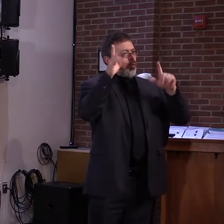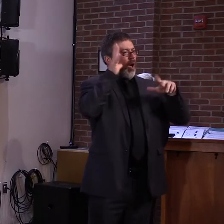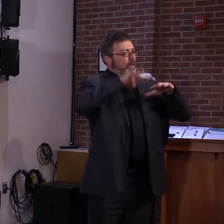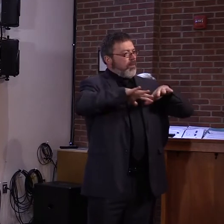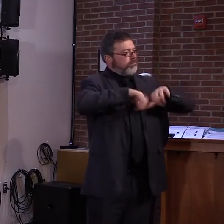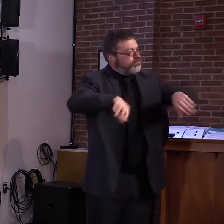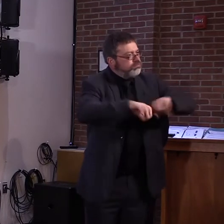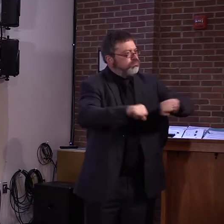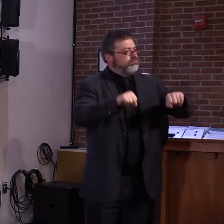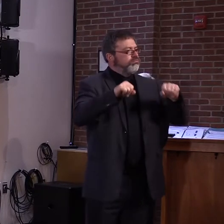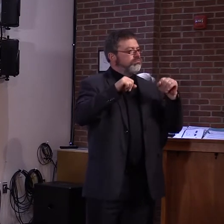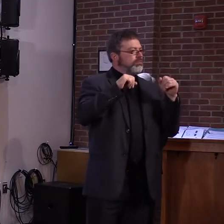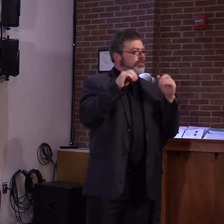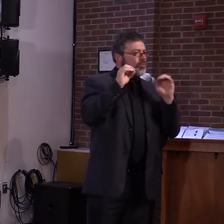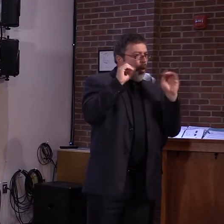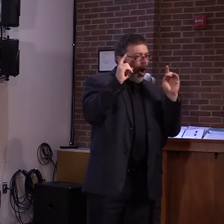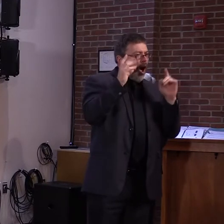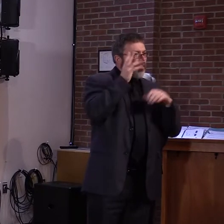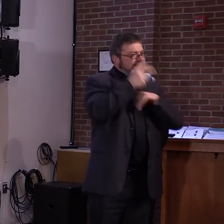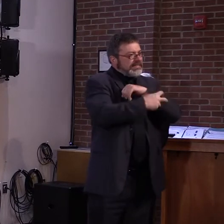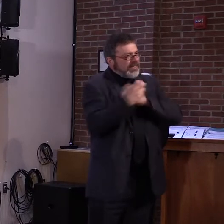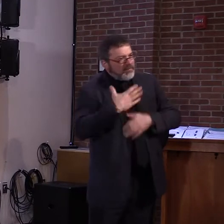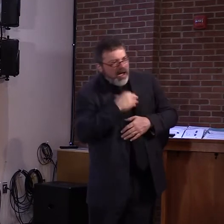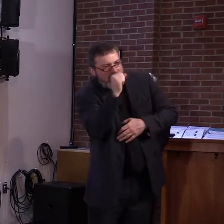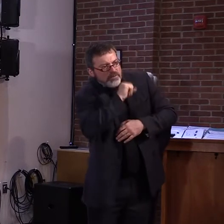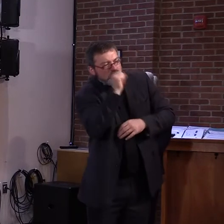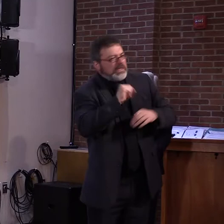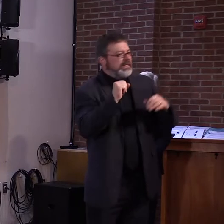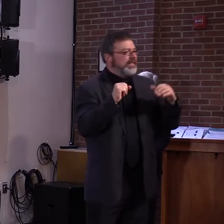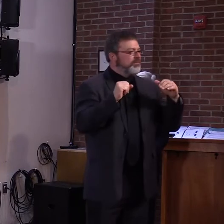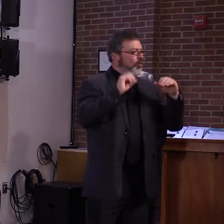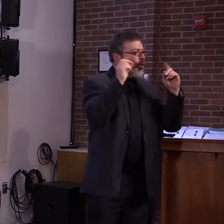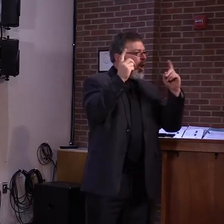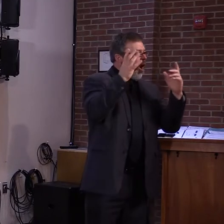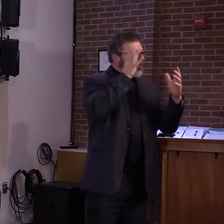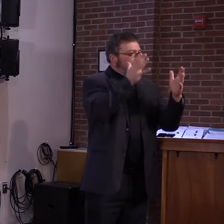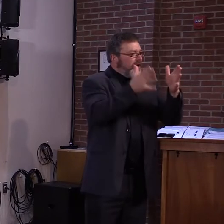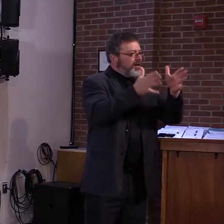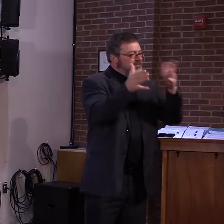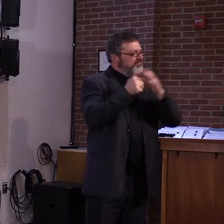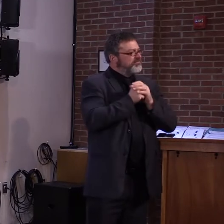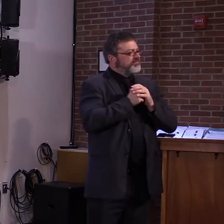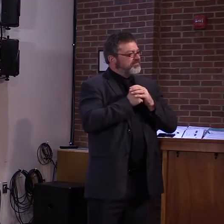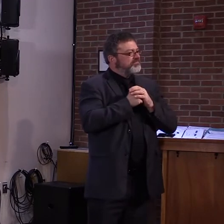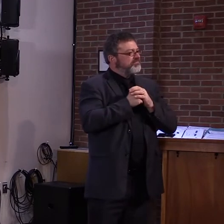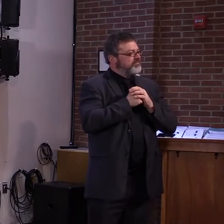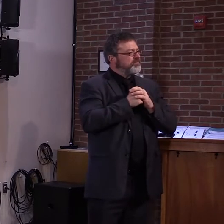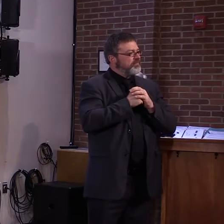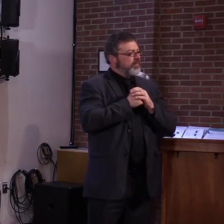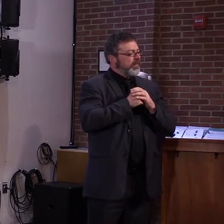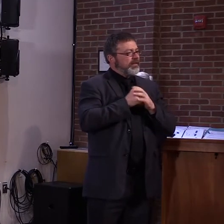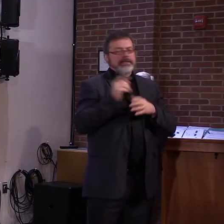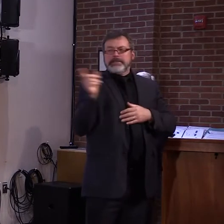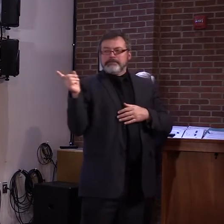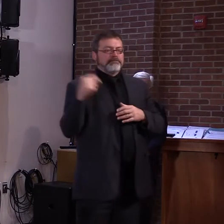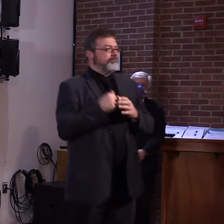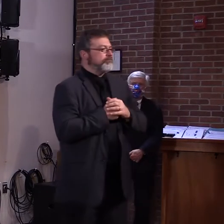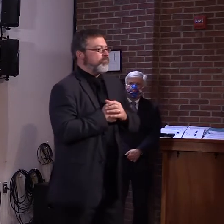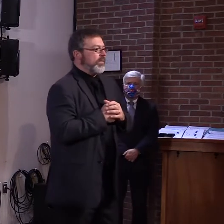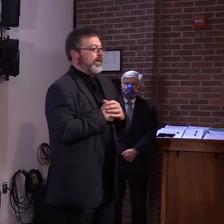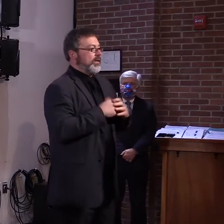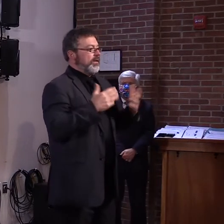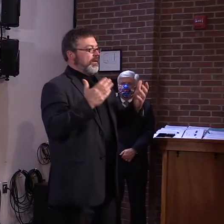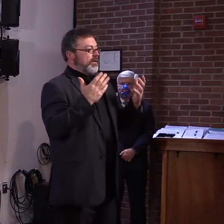obviously, here in Vermont, we've been fortunate not to have any of the violence that we've seen across the country. I